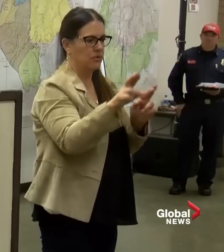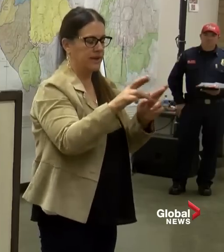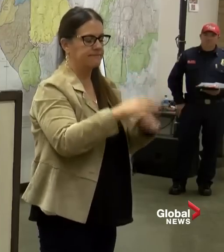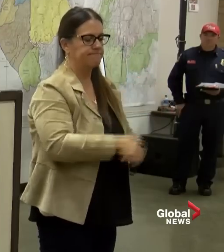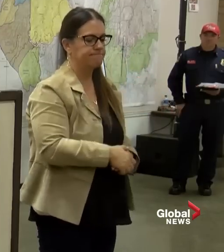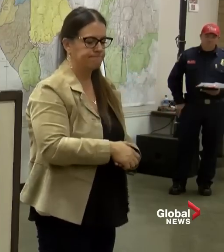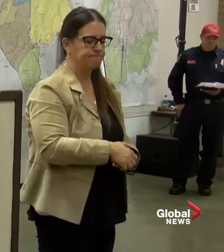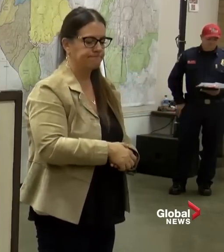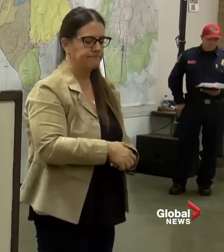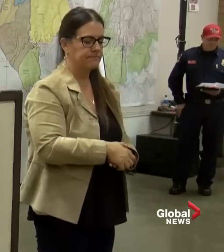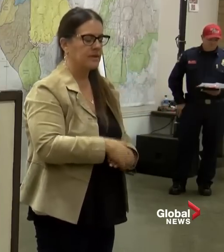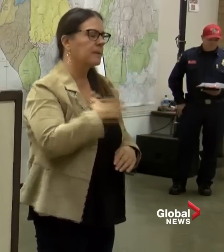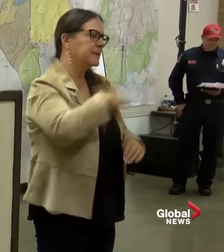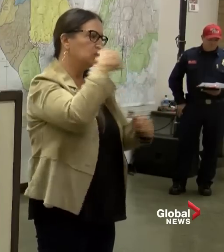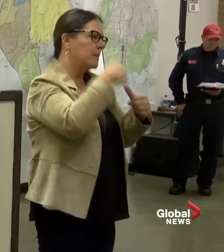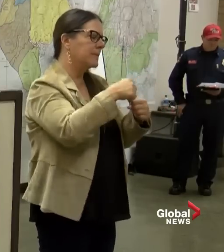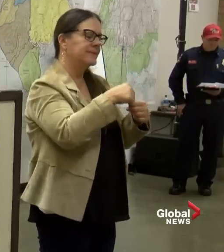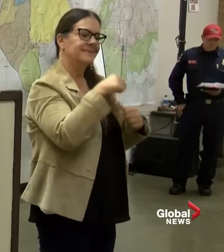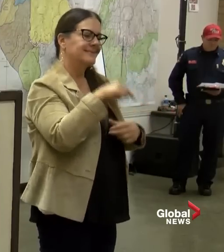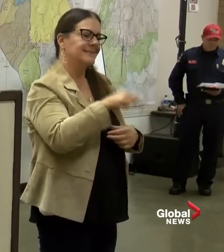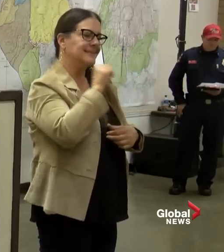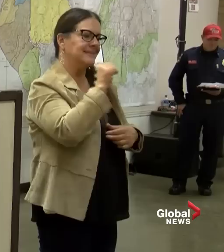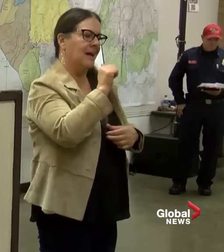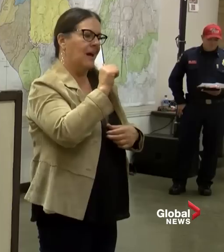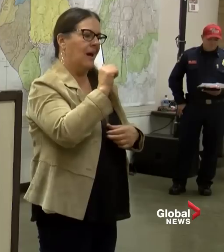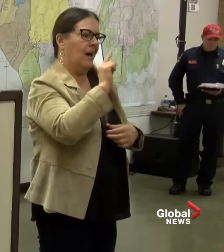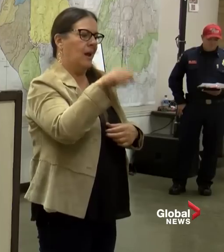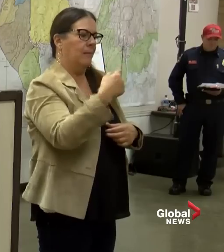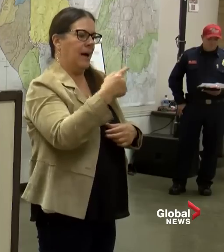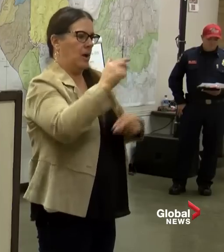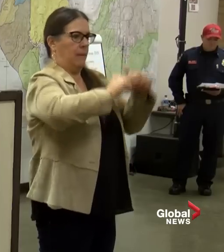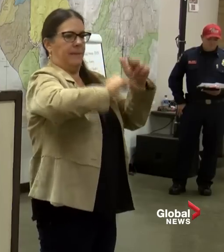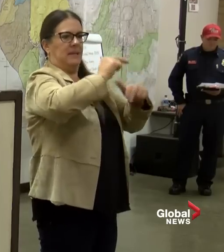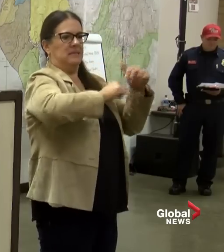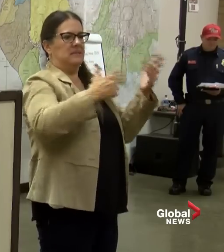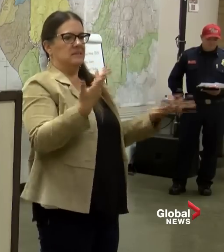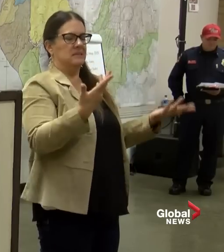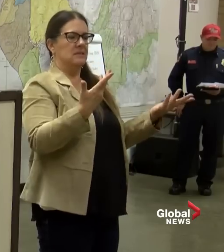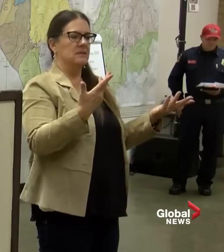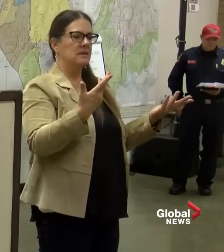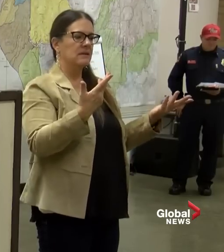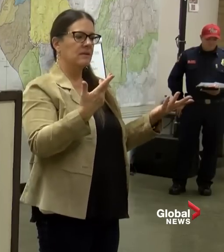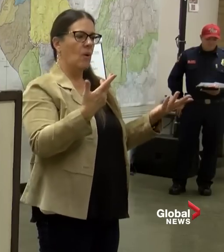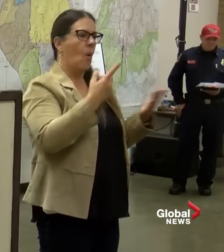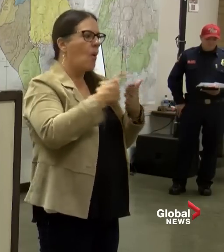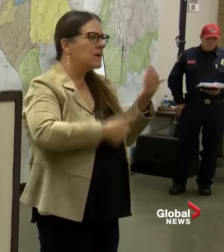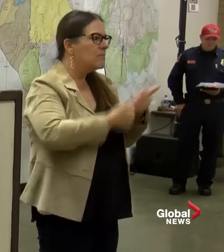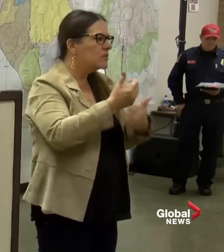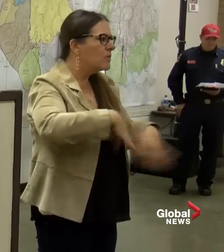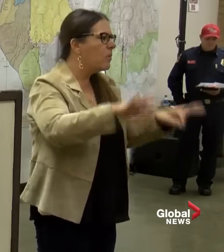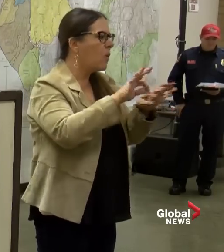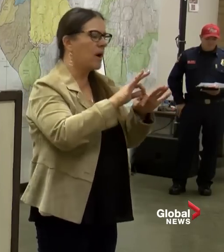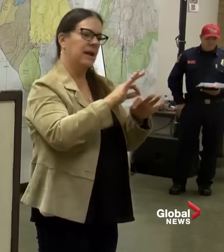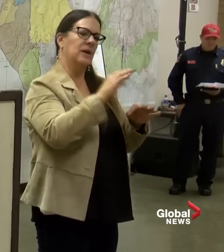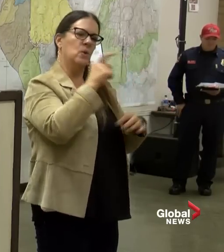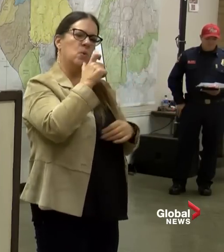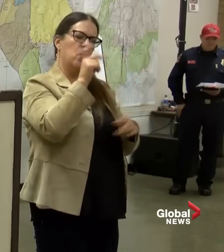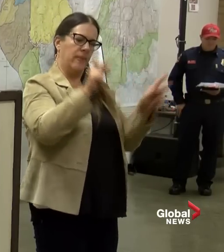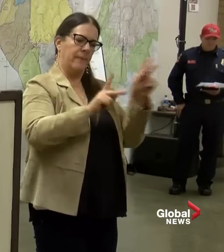But please remember, this is not just about buildings. It's about the people in these